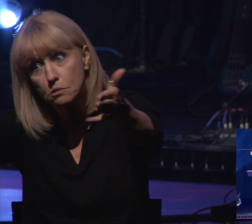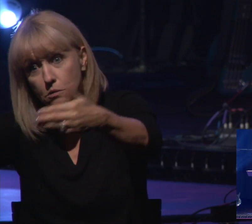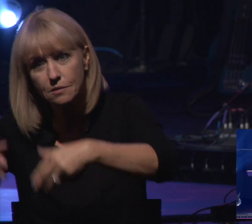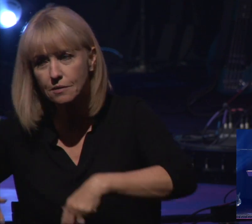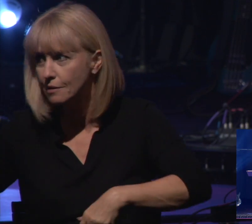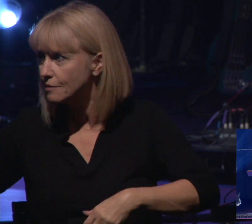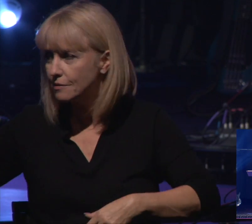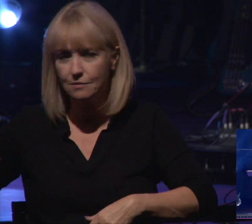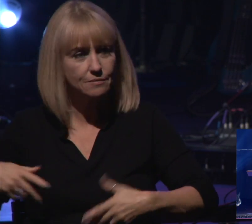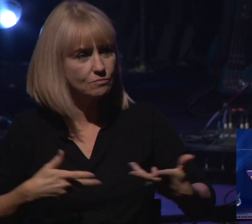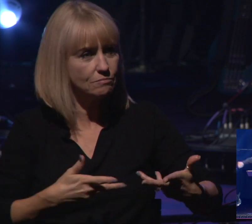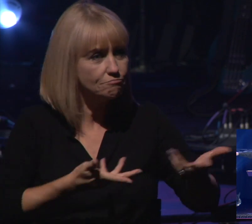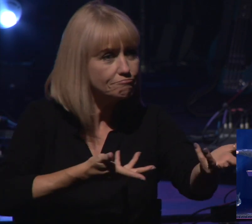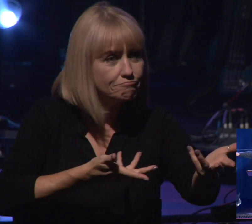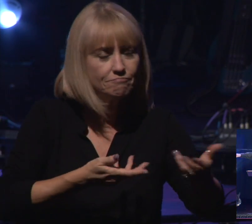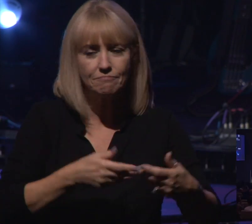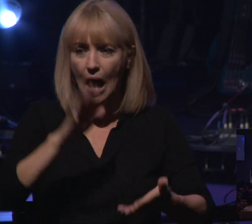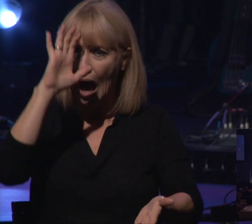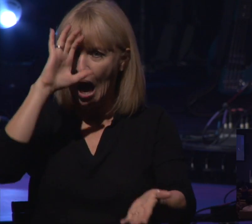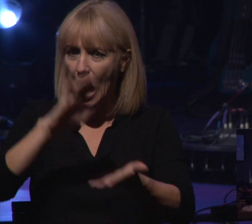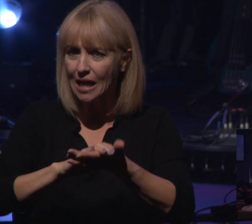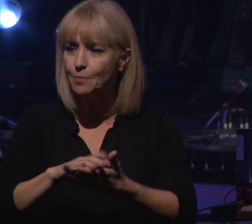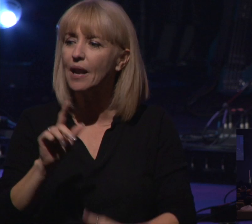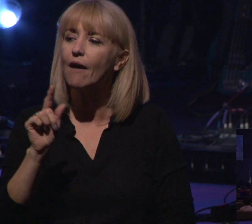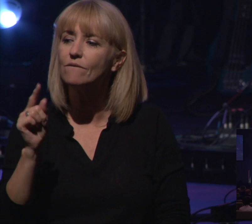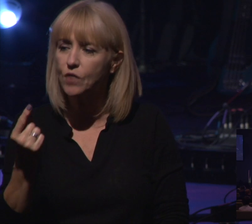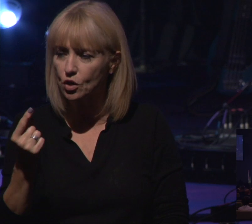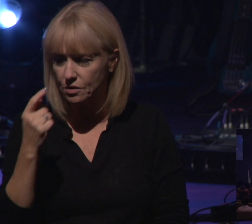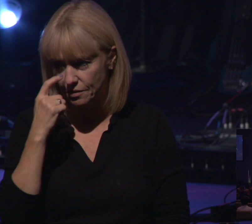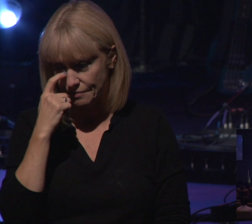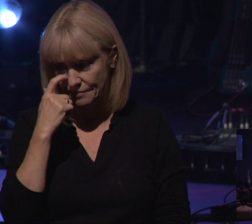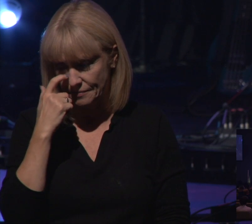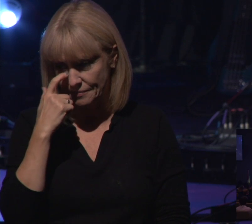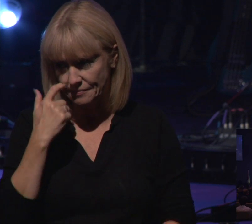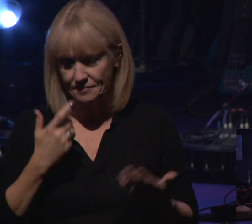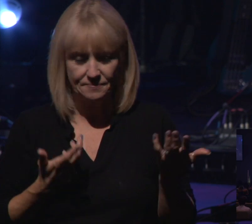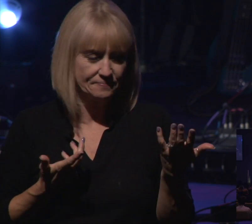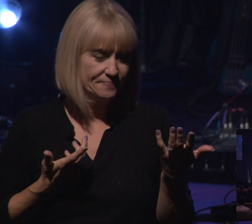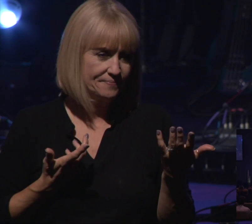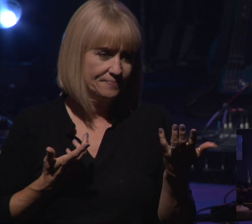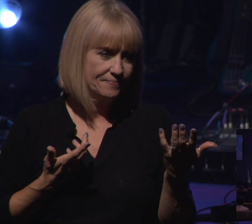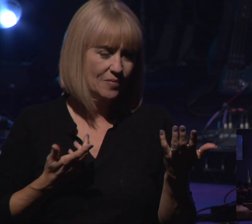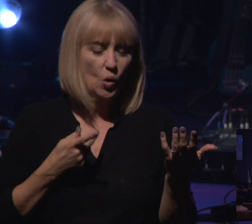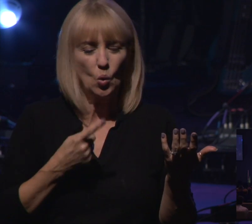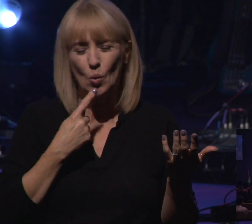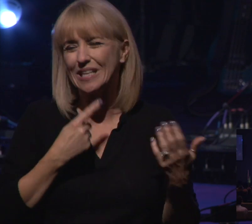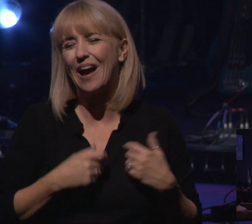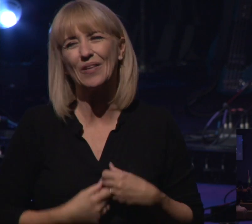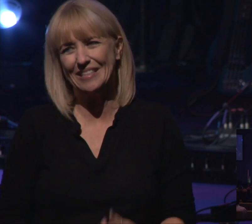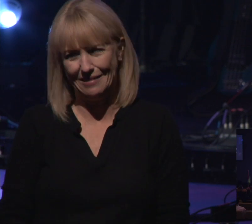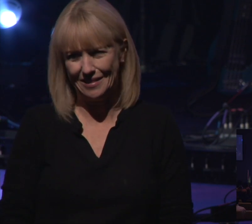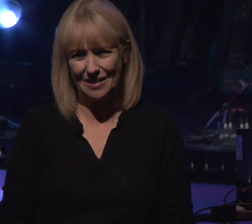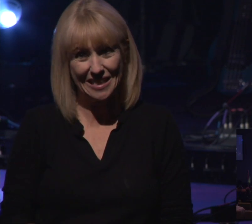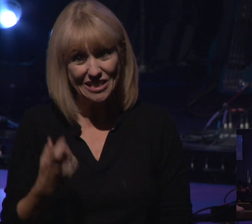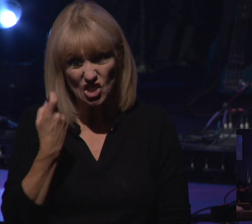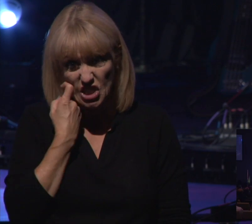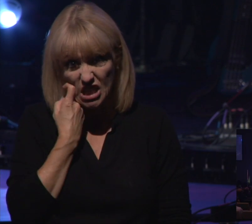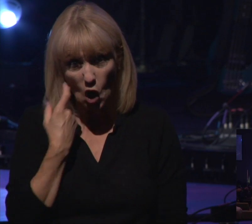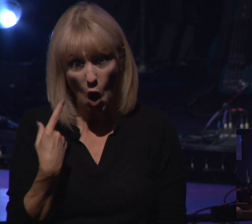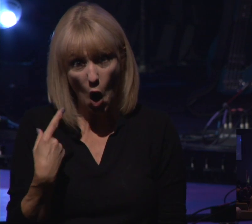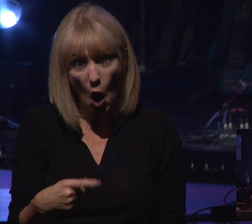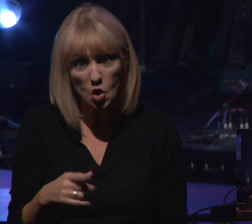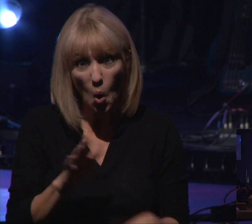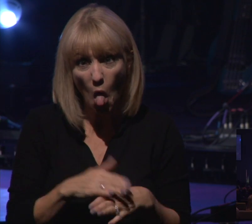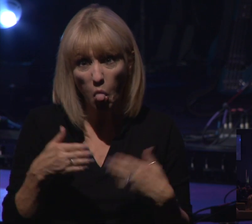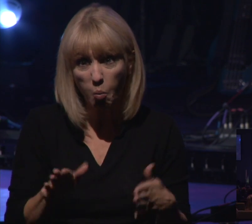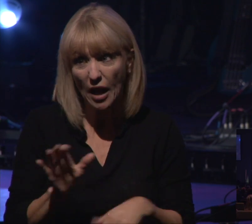right, that's it. Come on, reach all the way over there. Grab their hand. And husbands, let's go first. Now, again, you